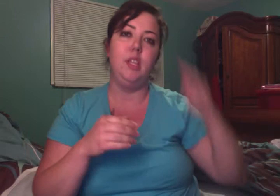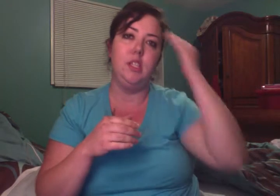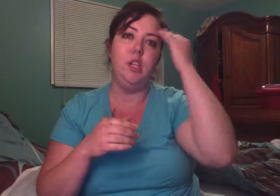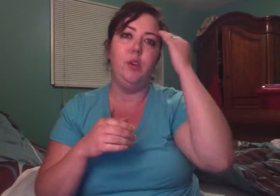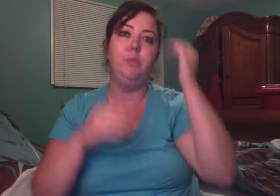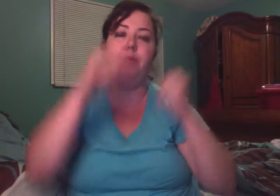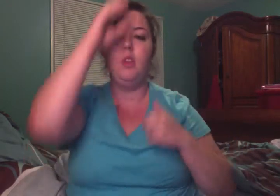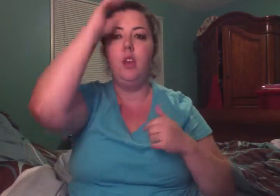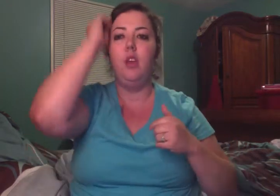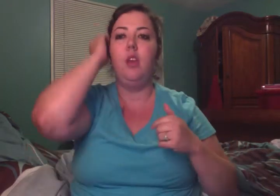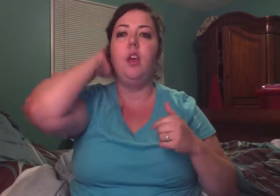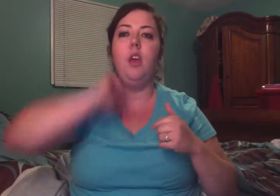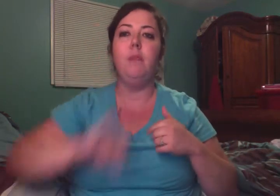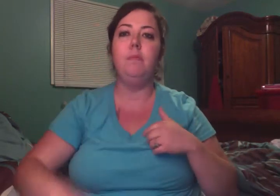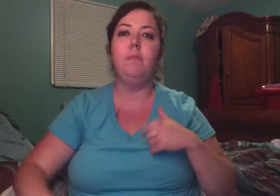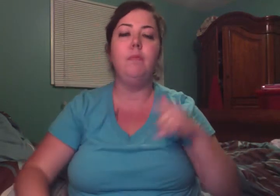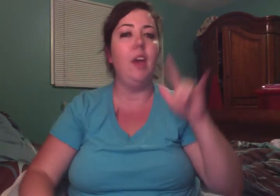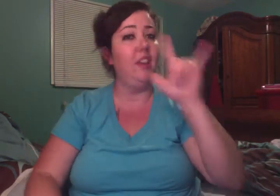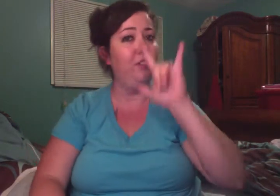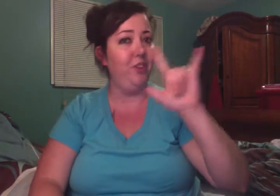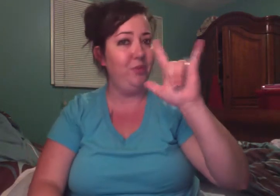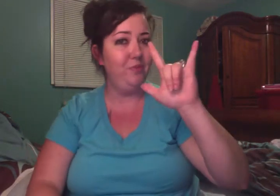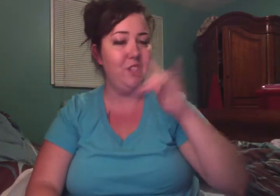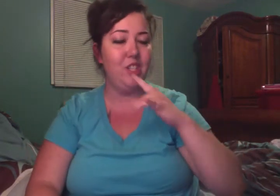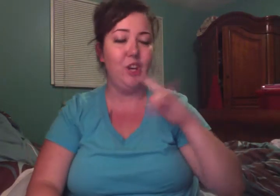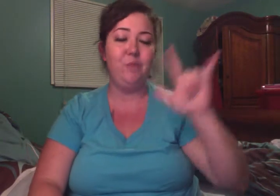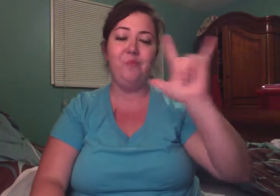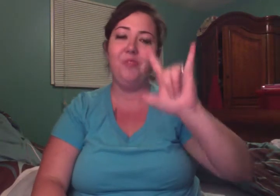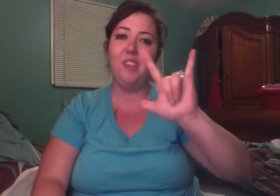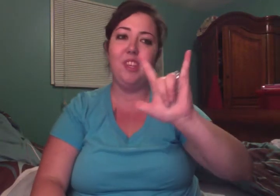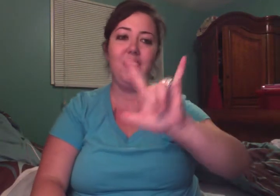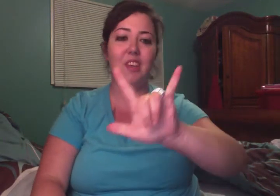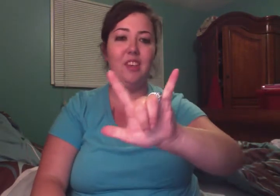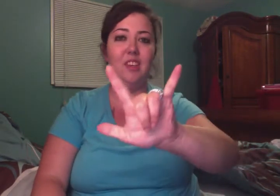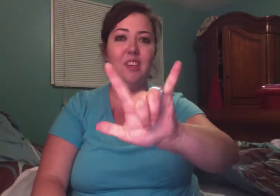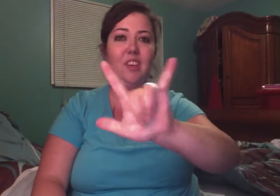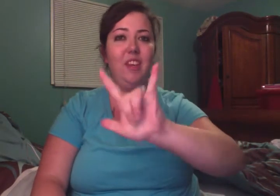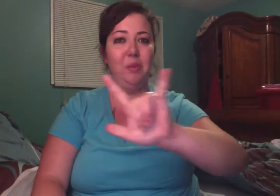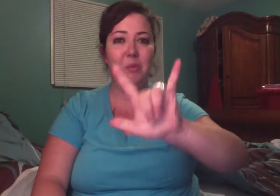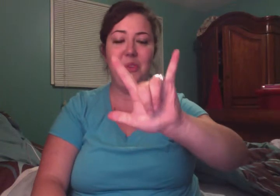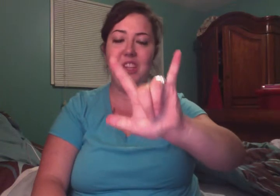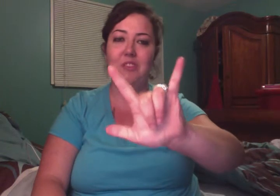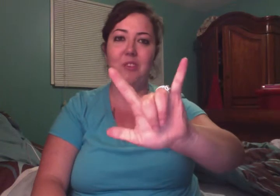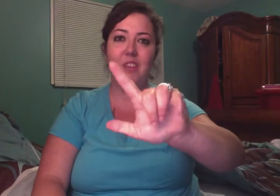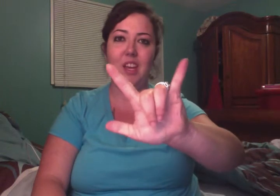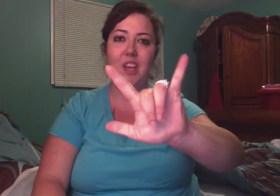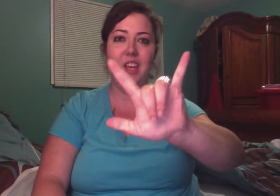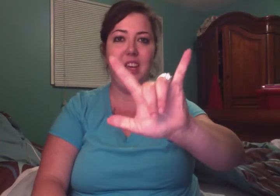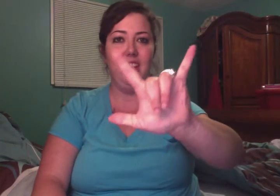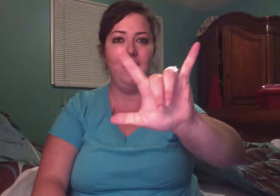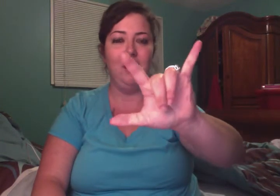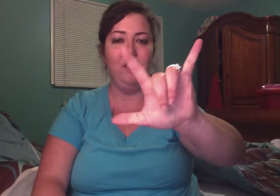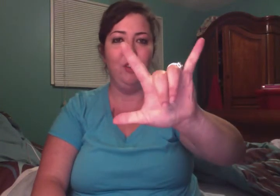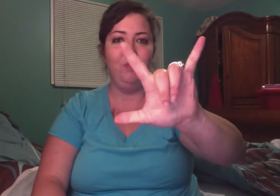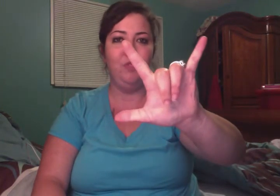know. I love you. Let's start. A lot of people know I love you. I love you. So just